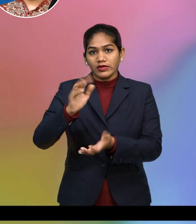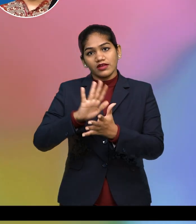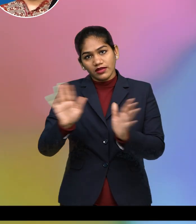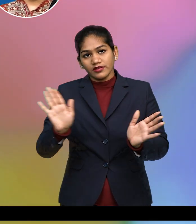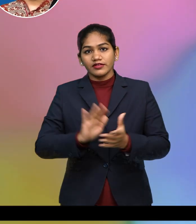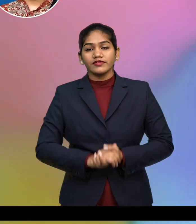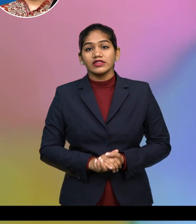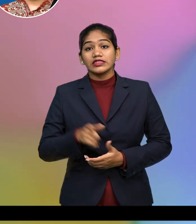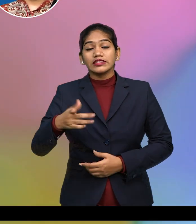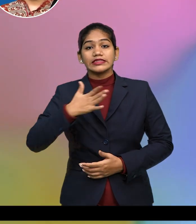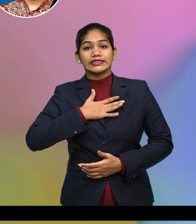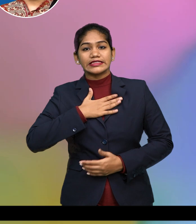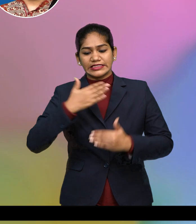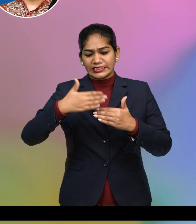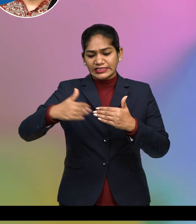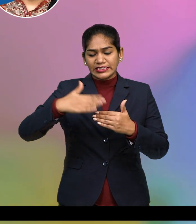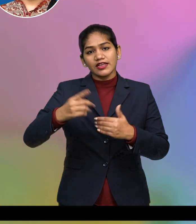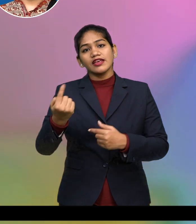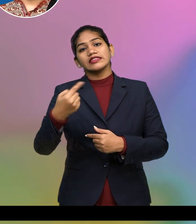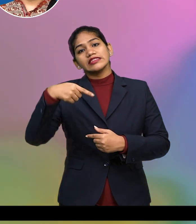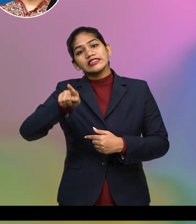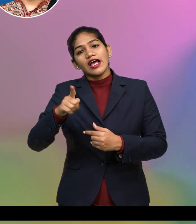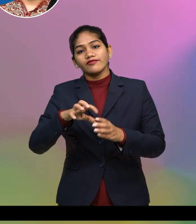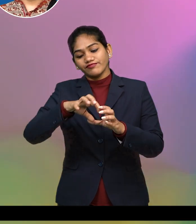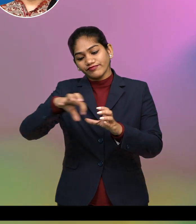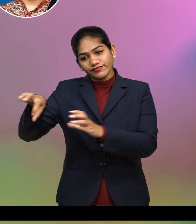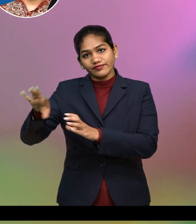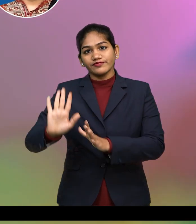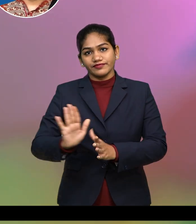and survives independently.